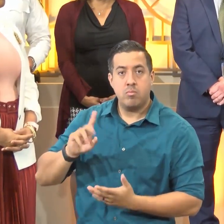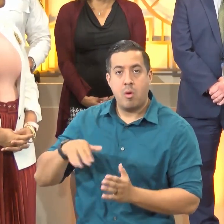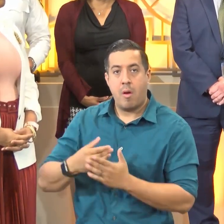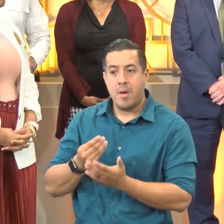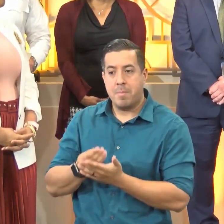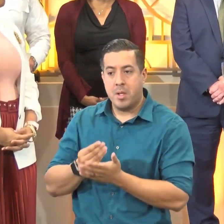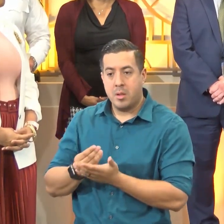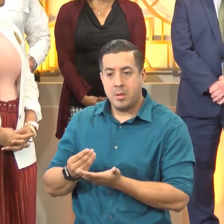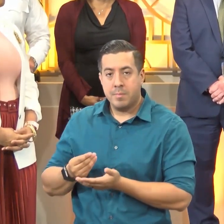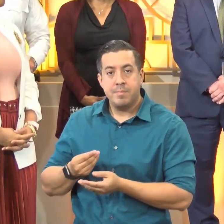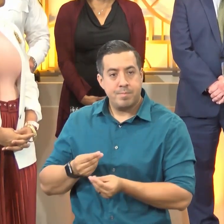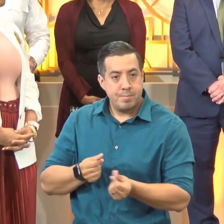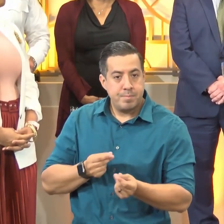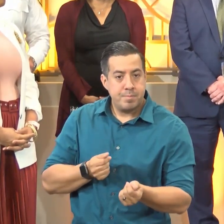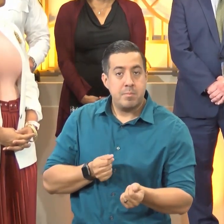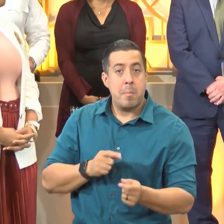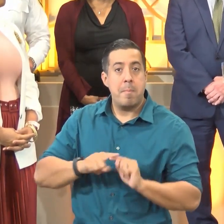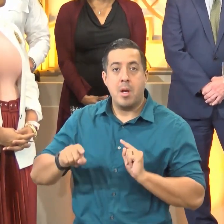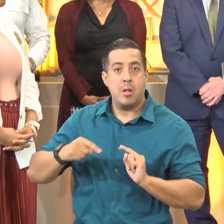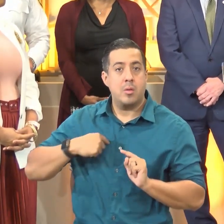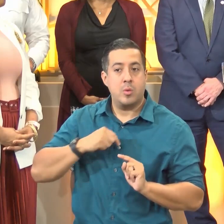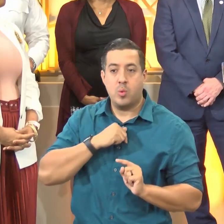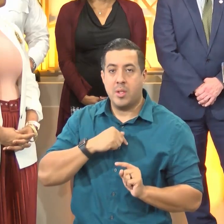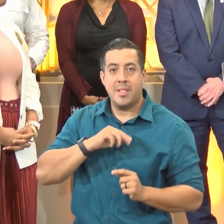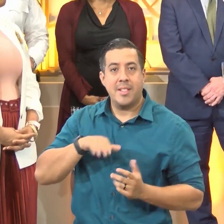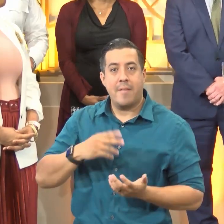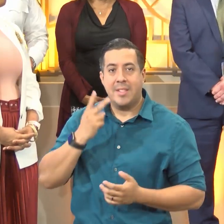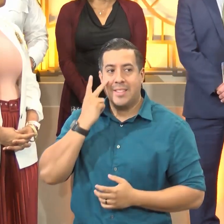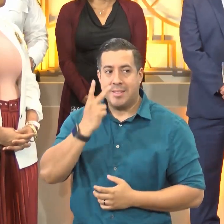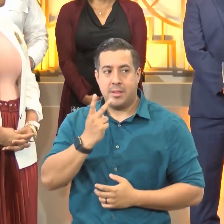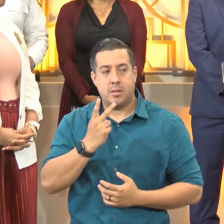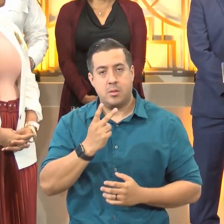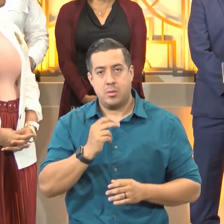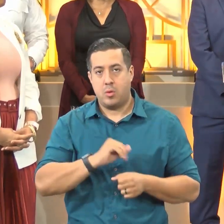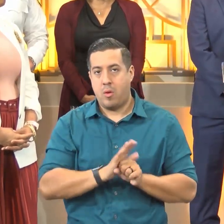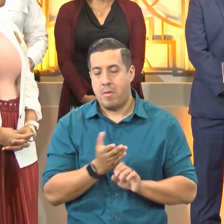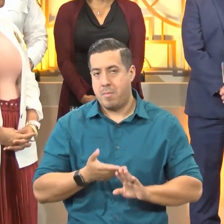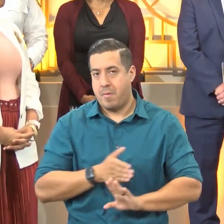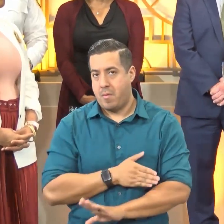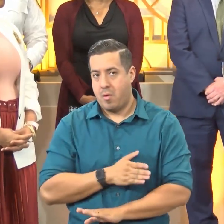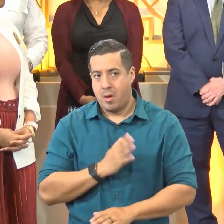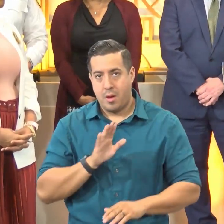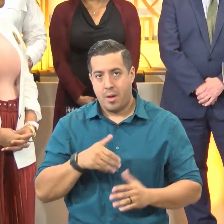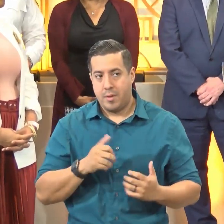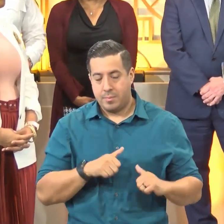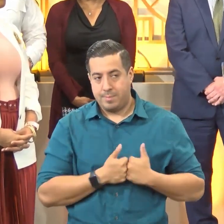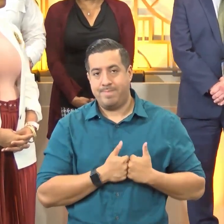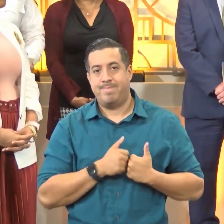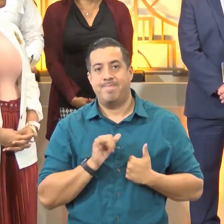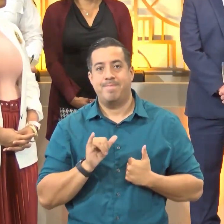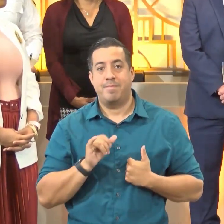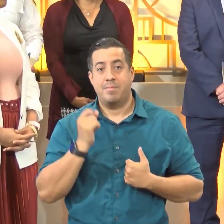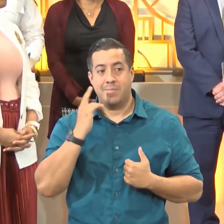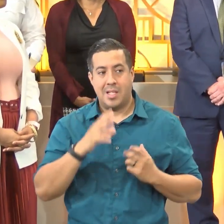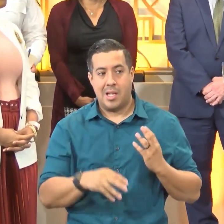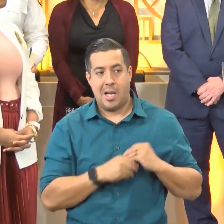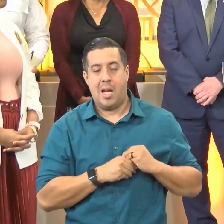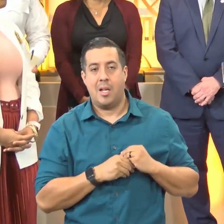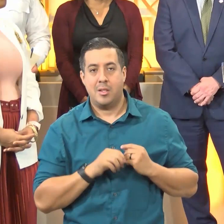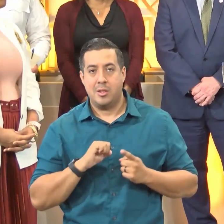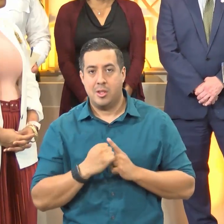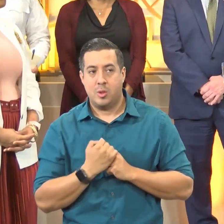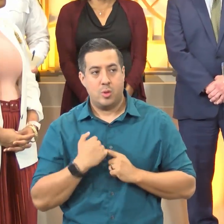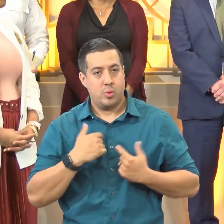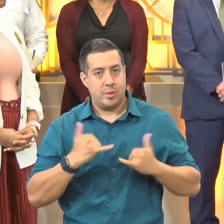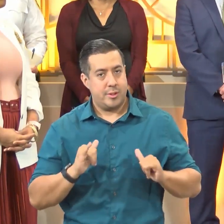funding, but we have never faced COVID either. So with those exigent circumstances, we are